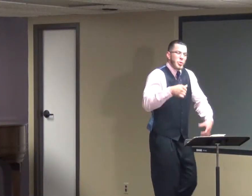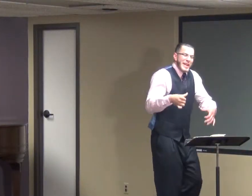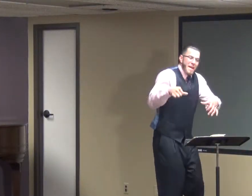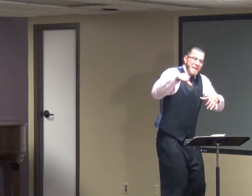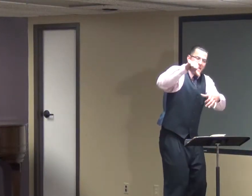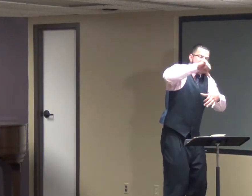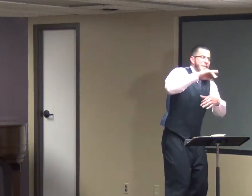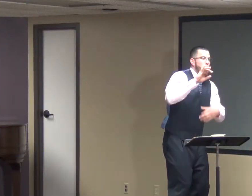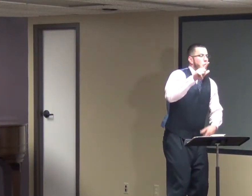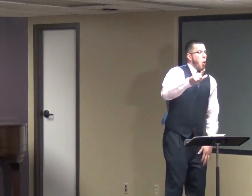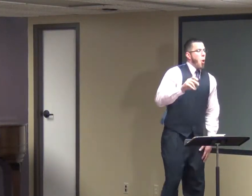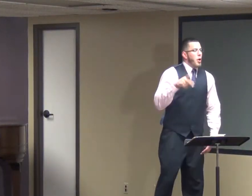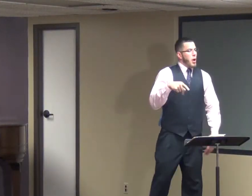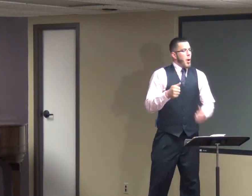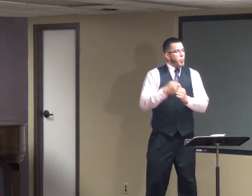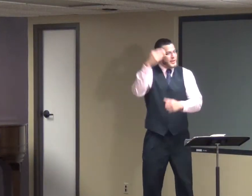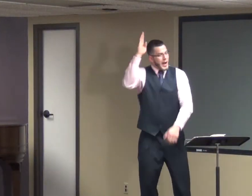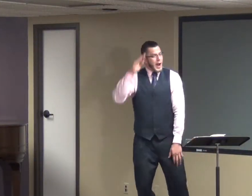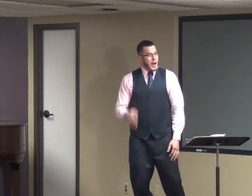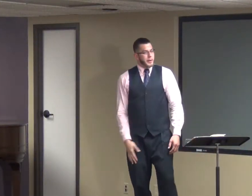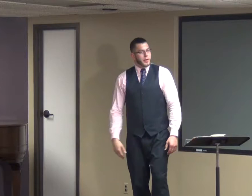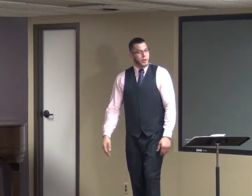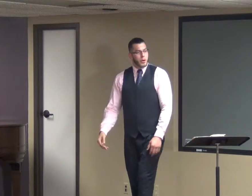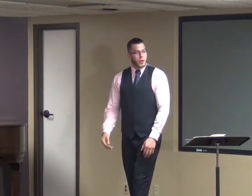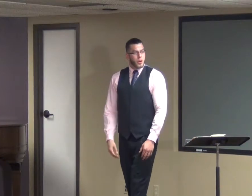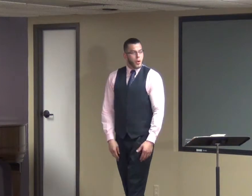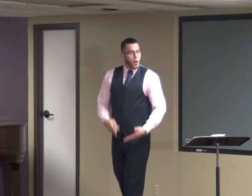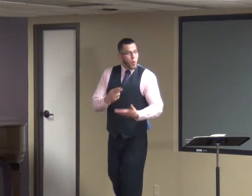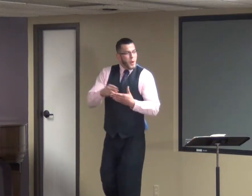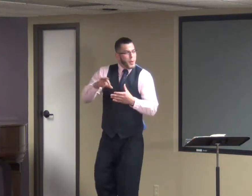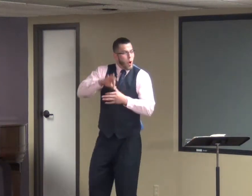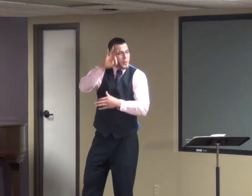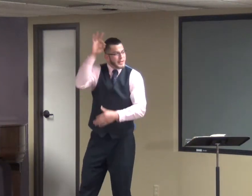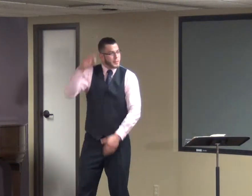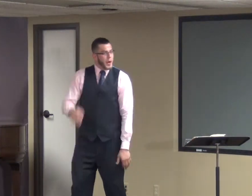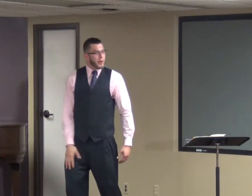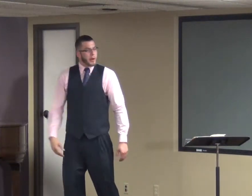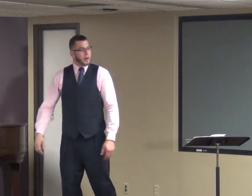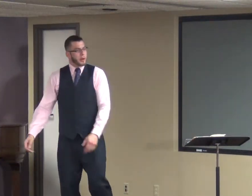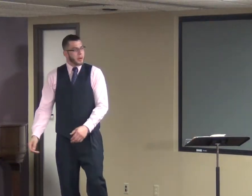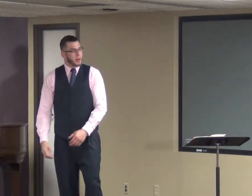need to fill your oil up with God, with the Holy Spirit.